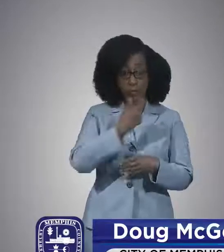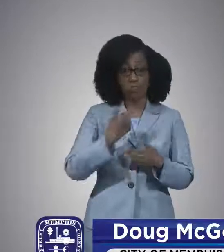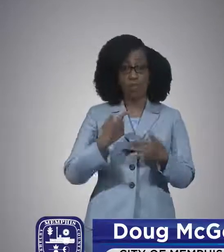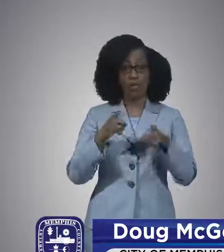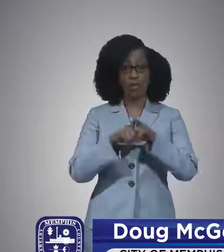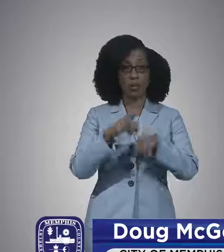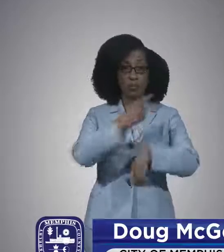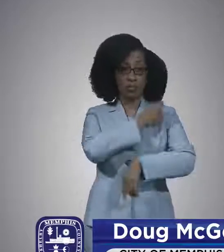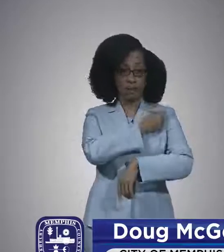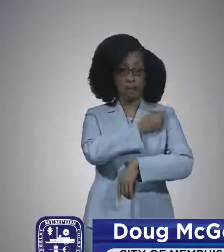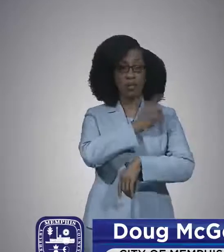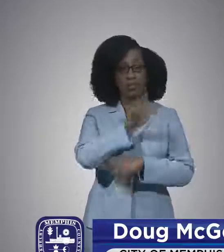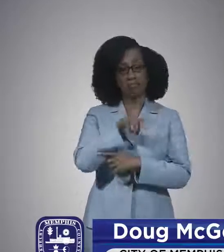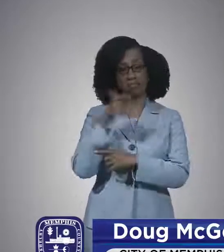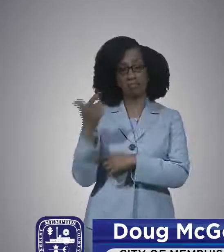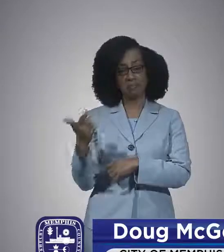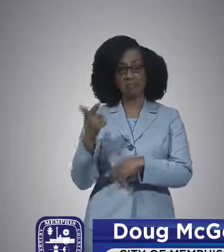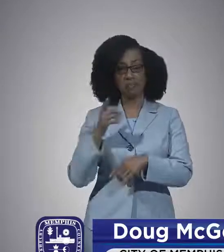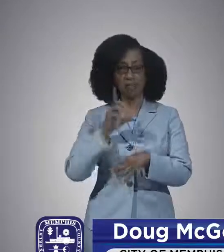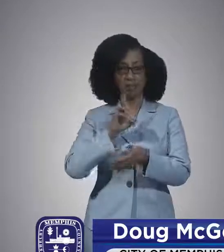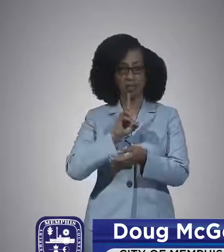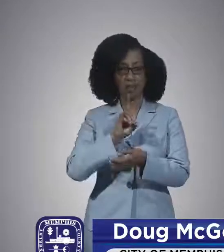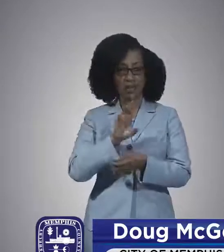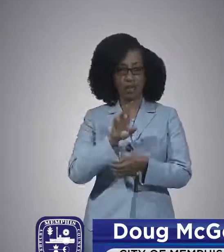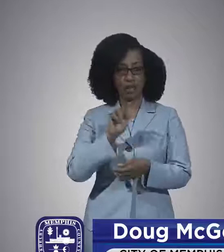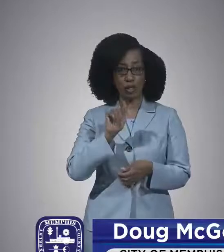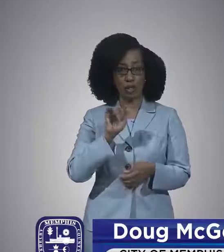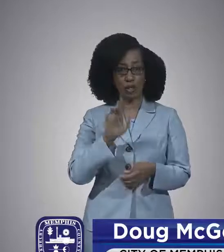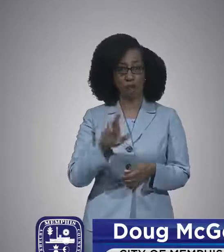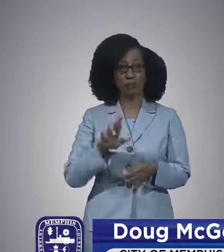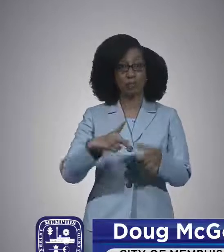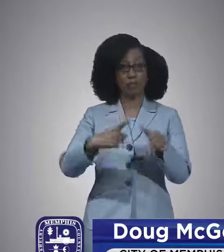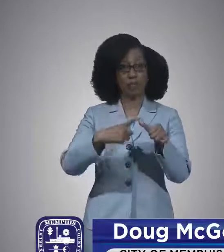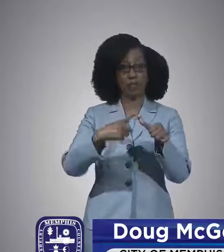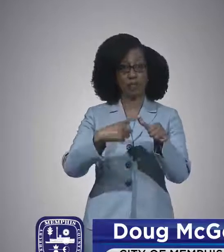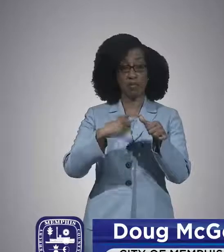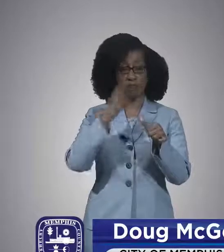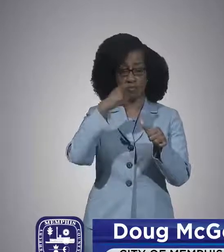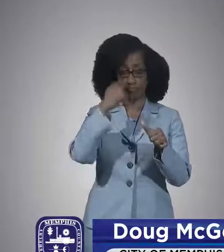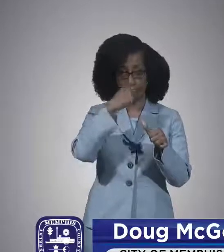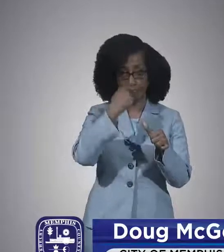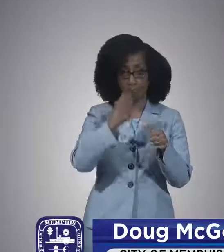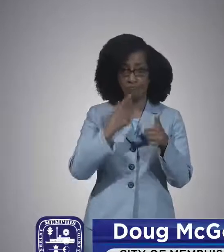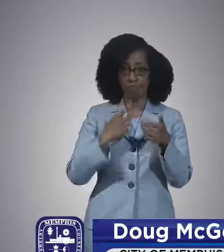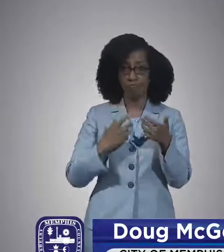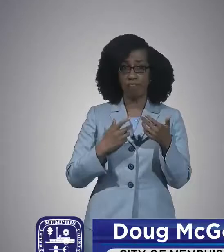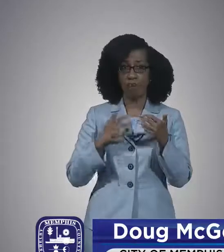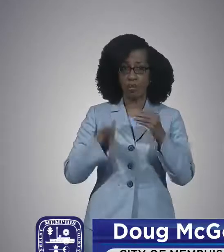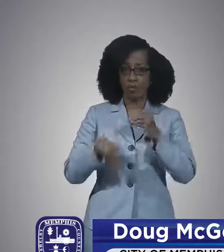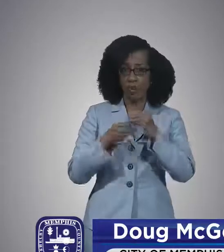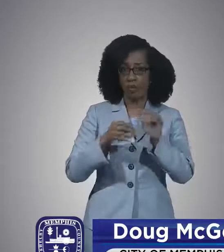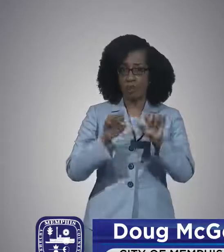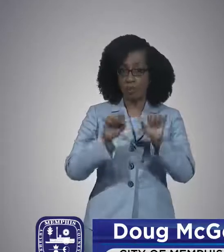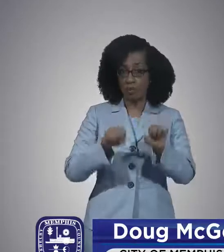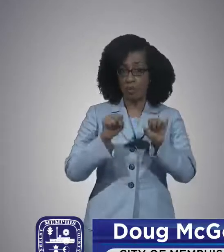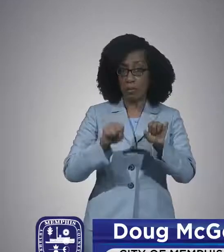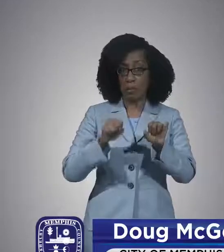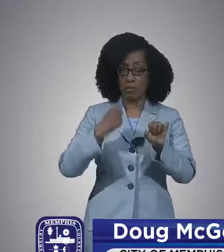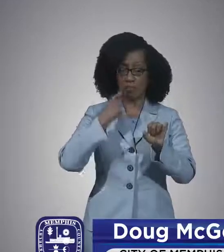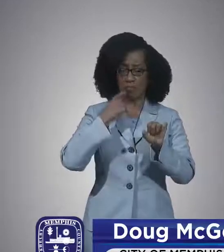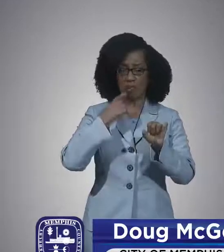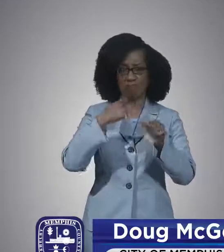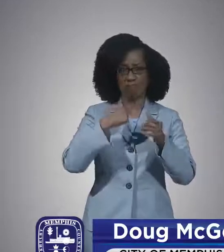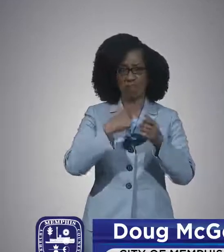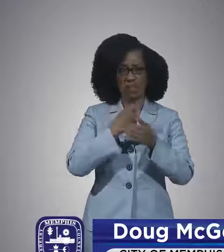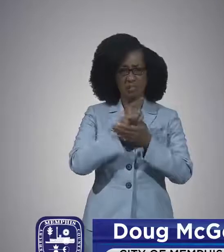report. On the testing front, it's something adding capacity is something we've talked about for the last couple of